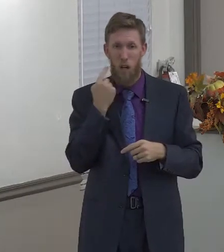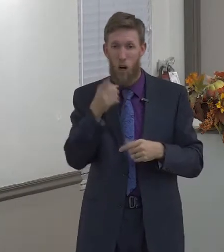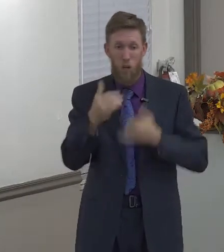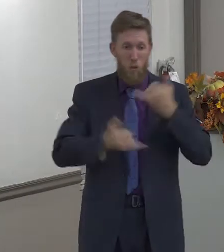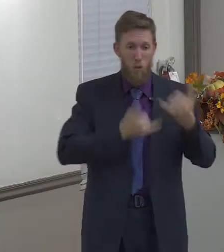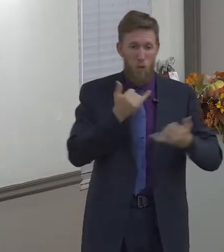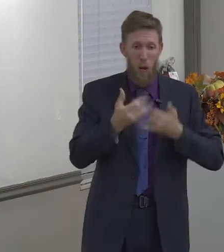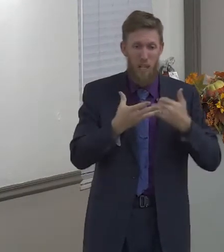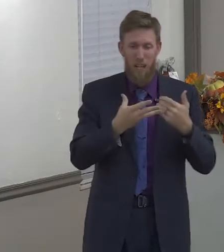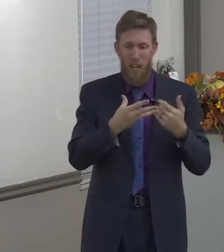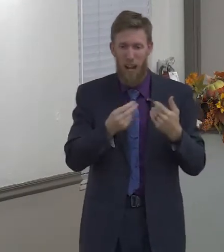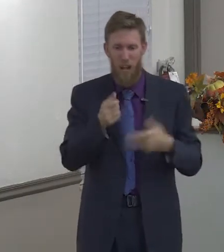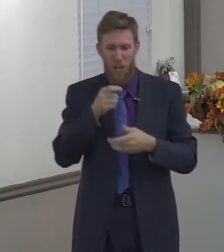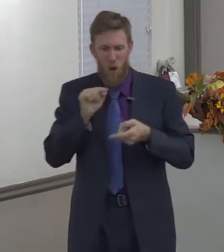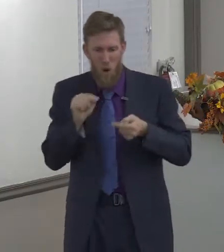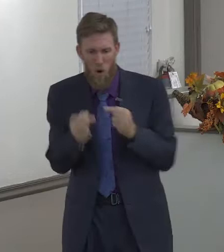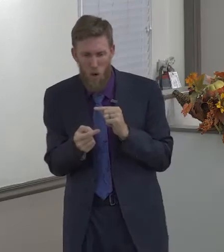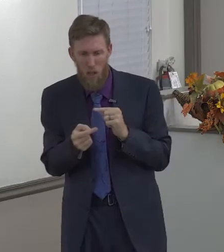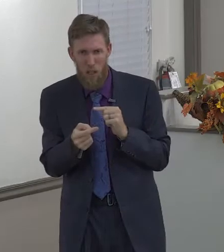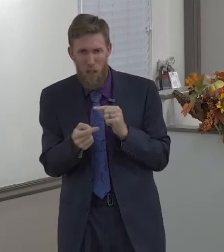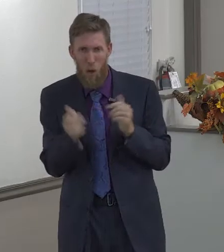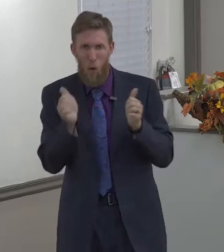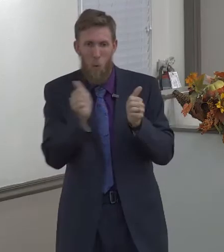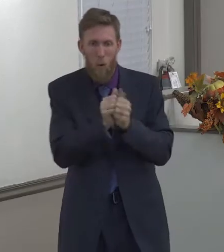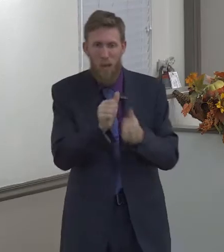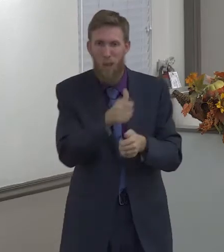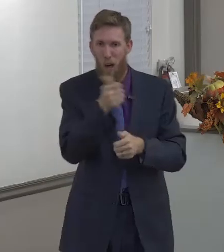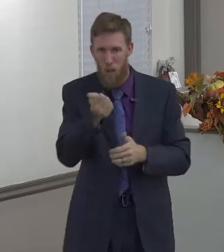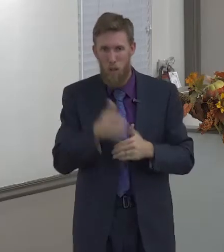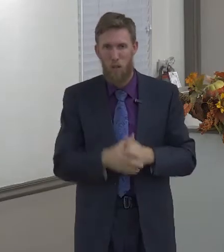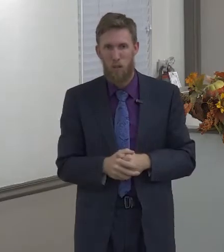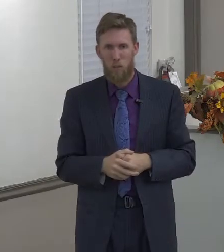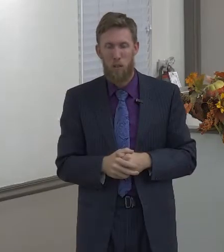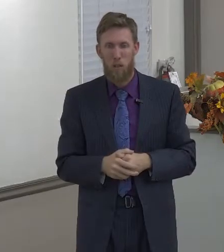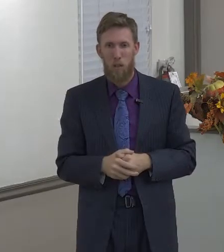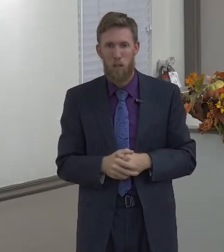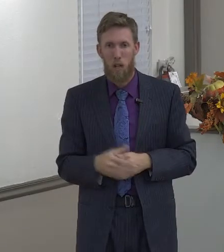other circumstances will impact us.